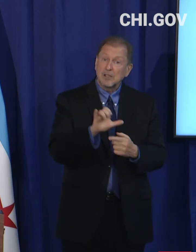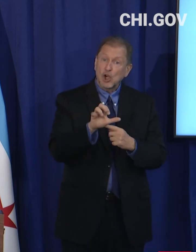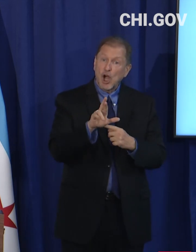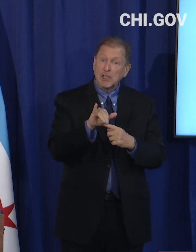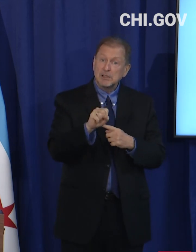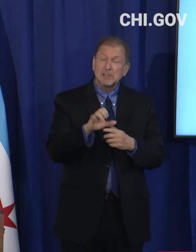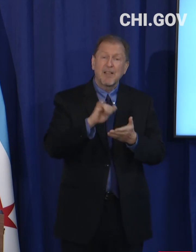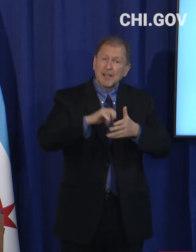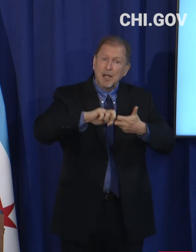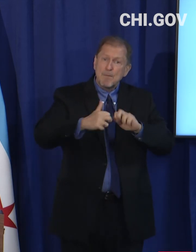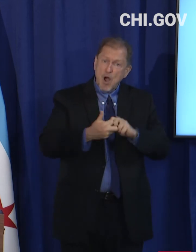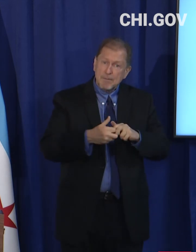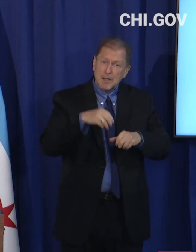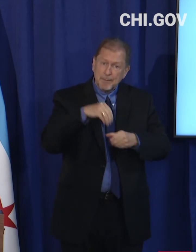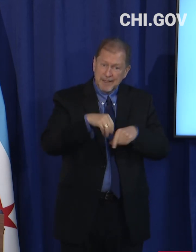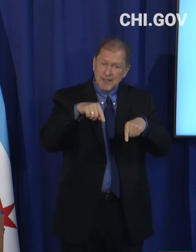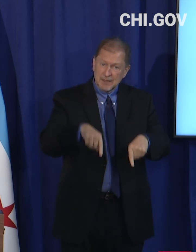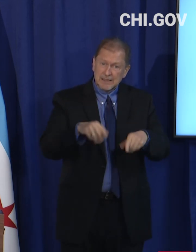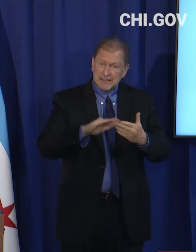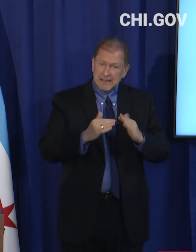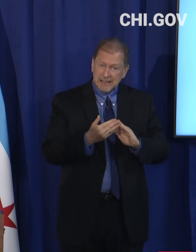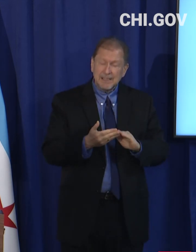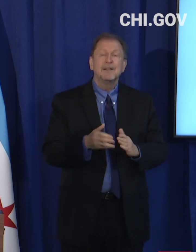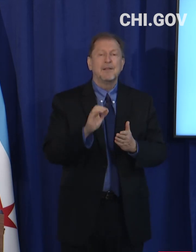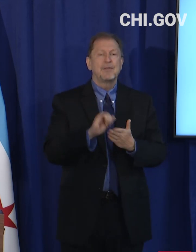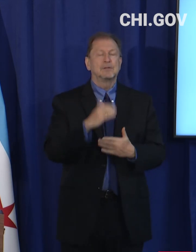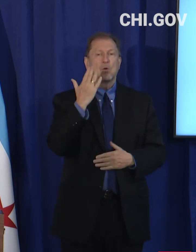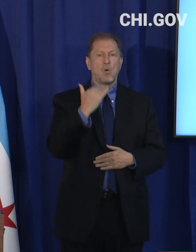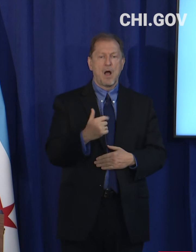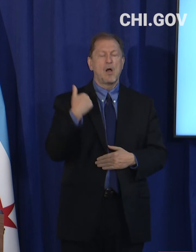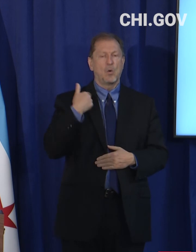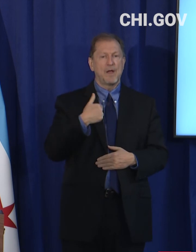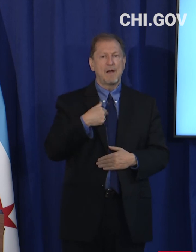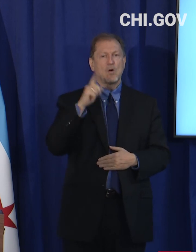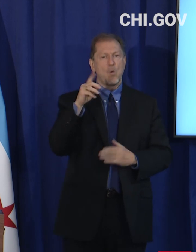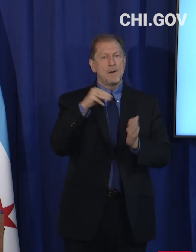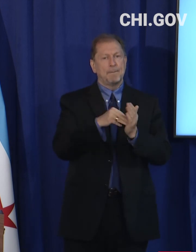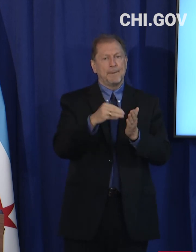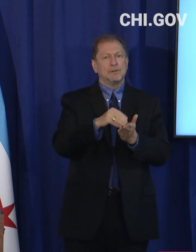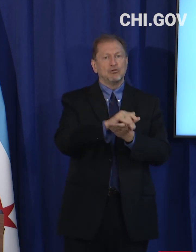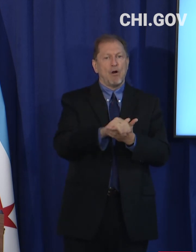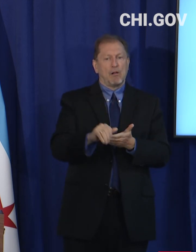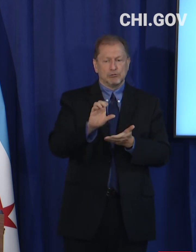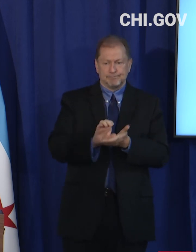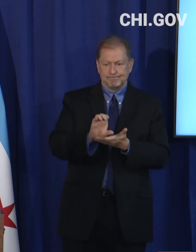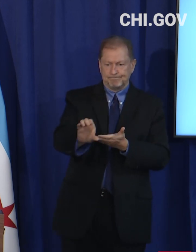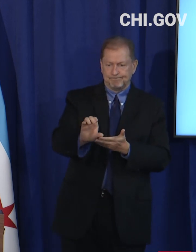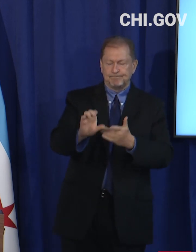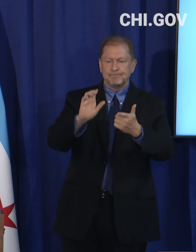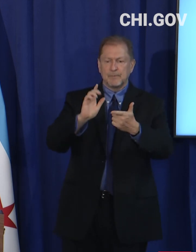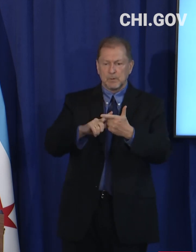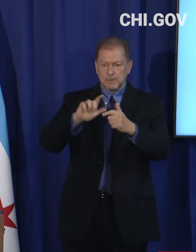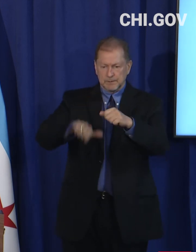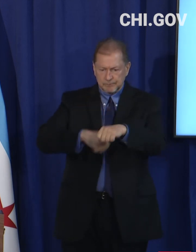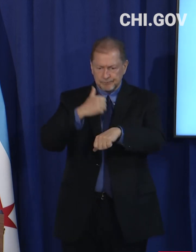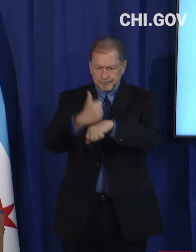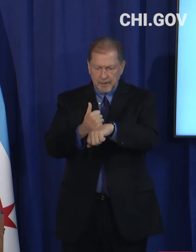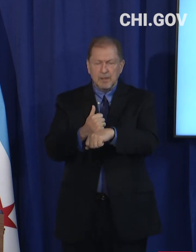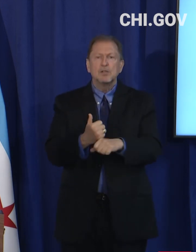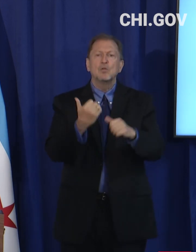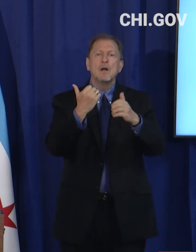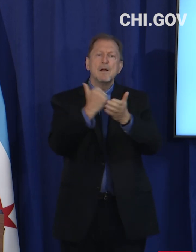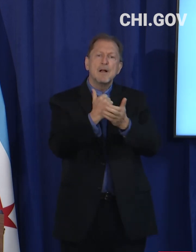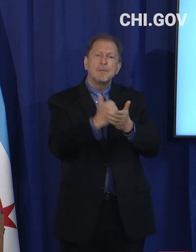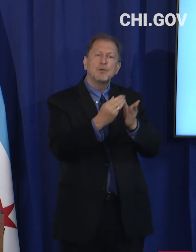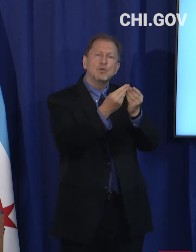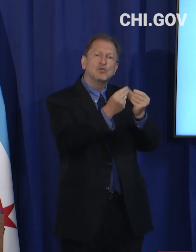city. And that is why we are investing $1 million new dollars to address the issue intersection of domestic violence